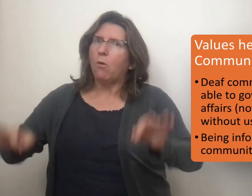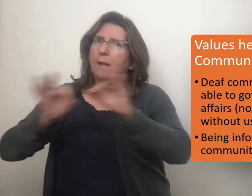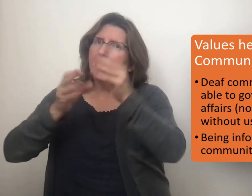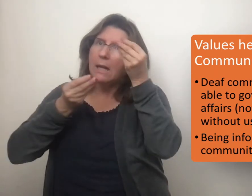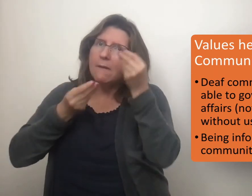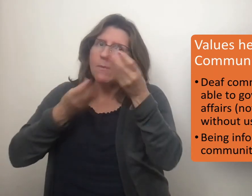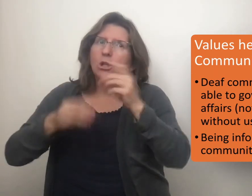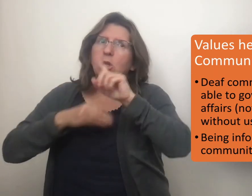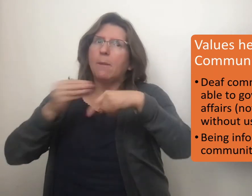community and its members.